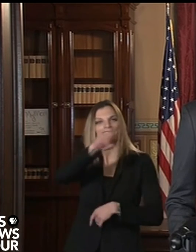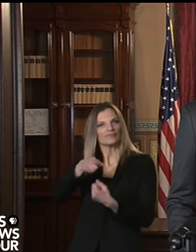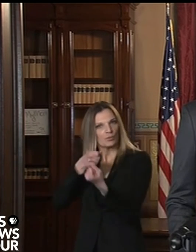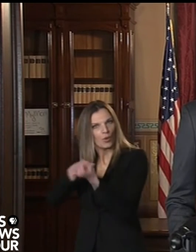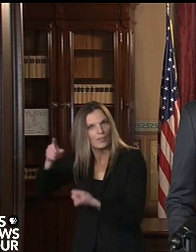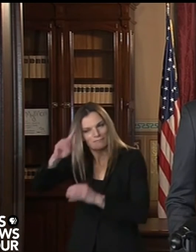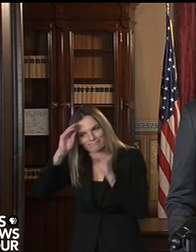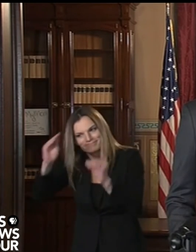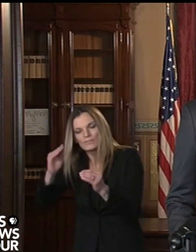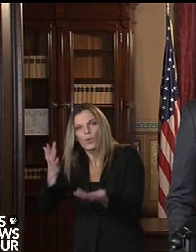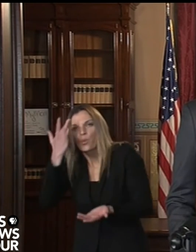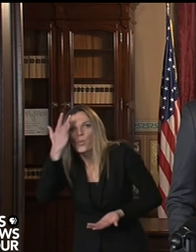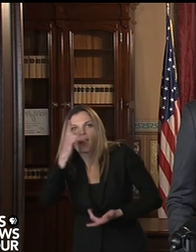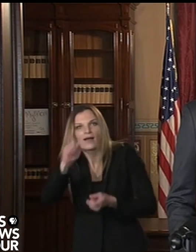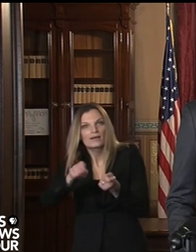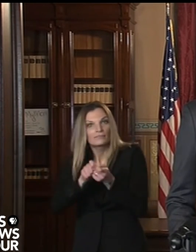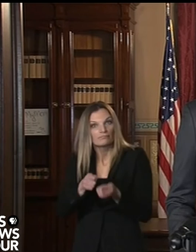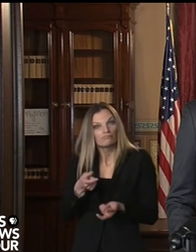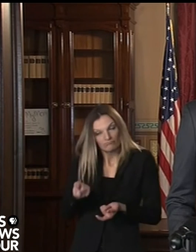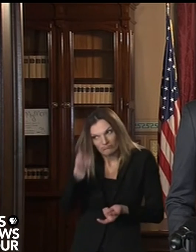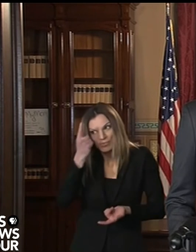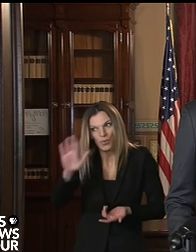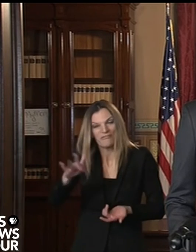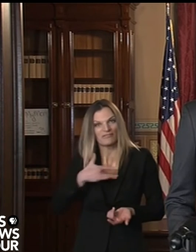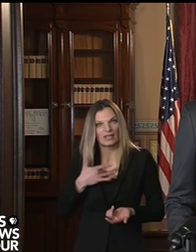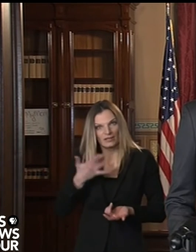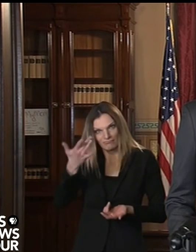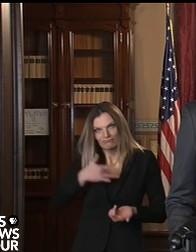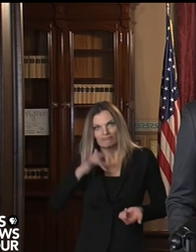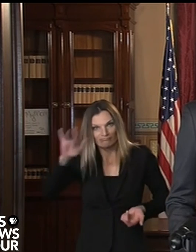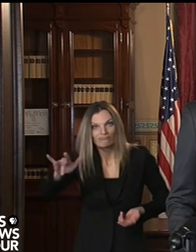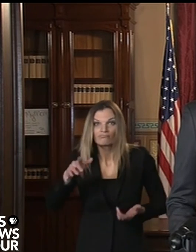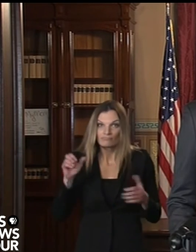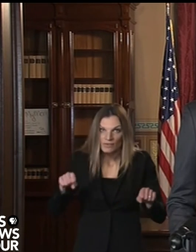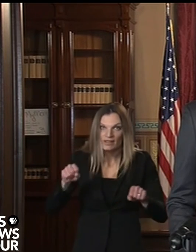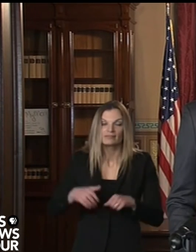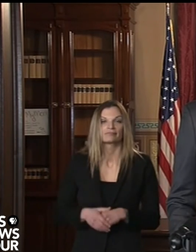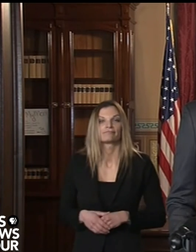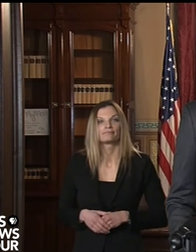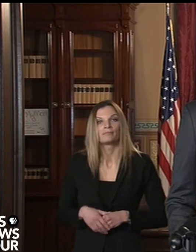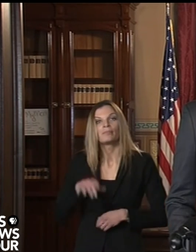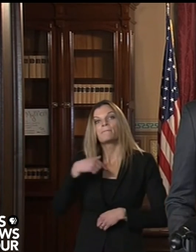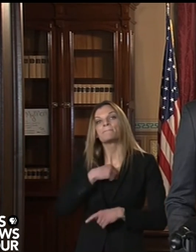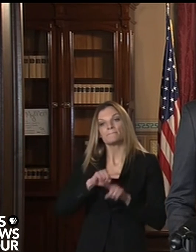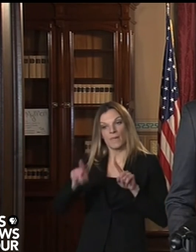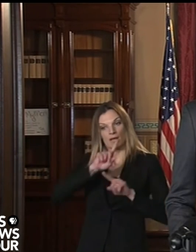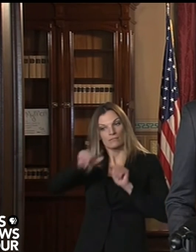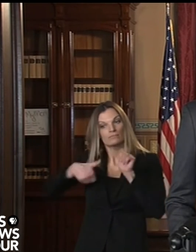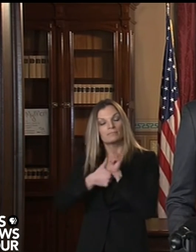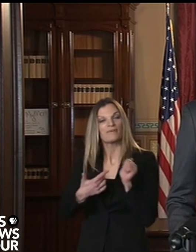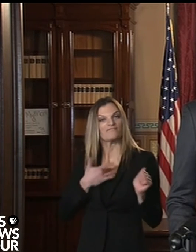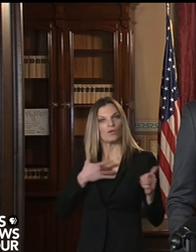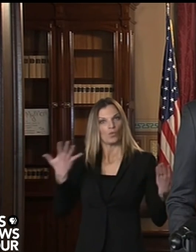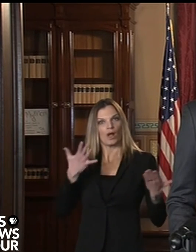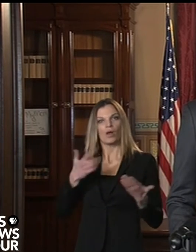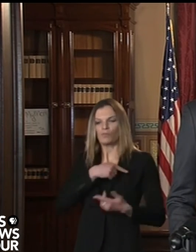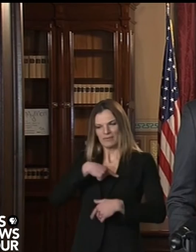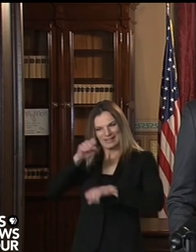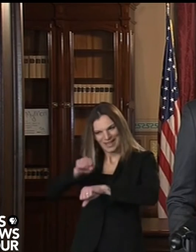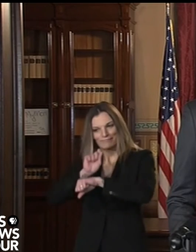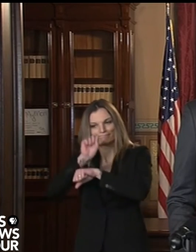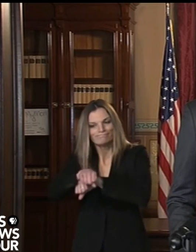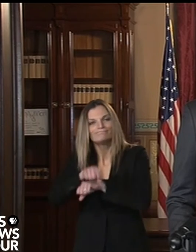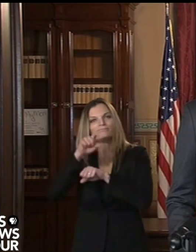particular. I'm also confident that these challenges can be overcome. They must be, for our communities to once